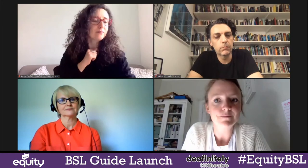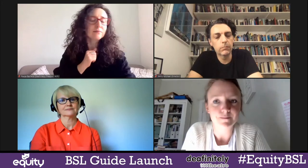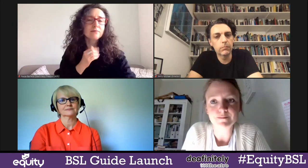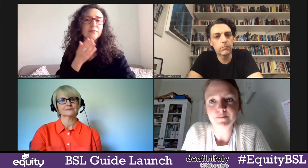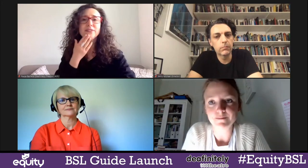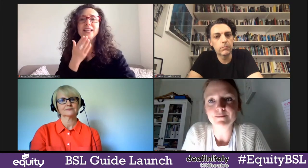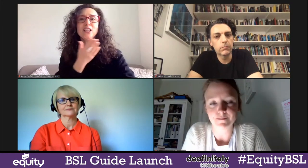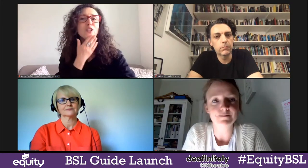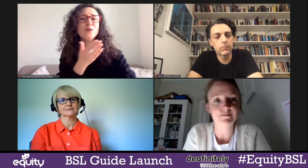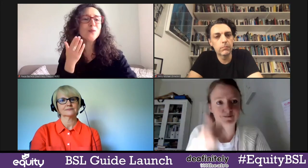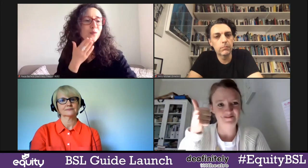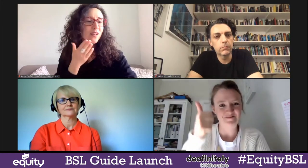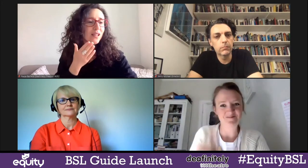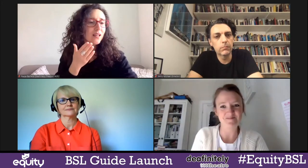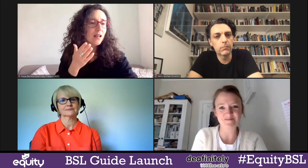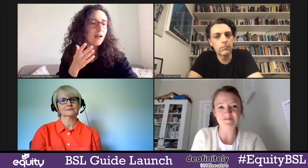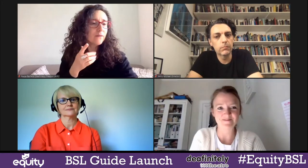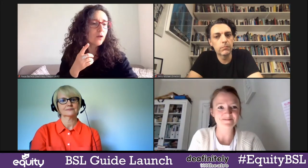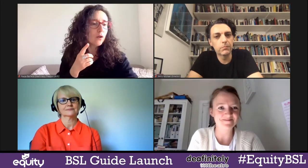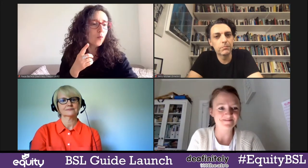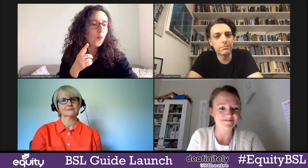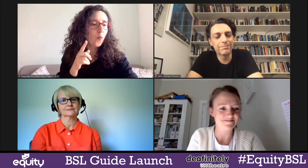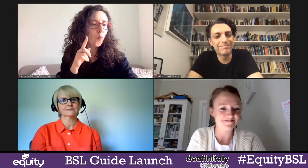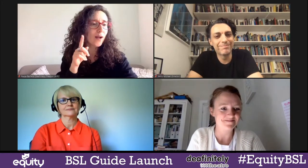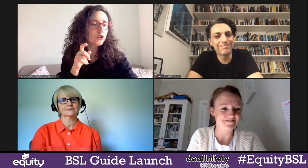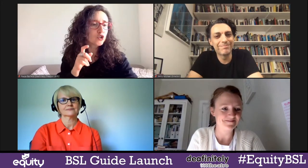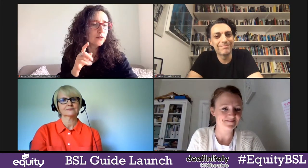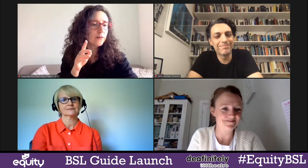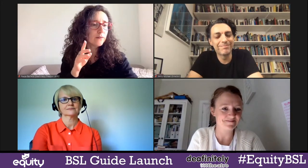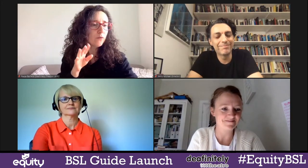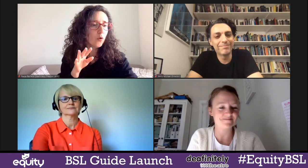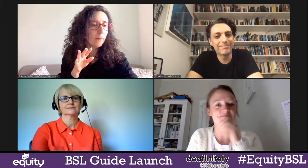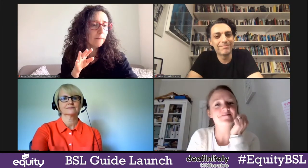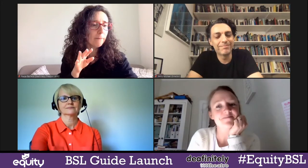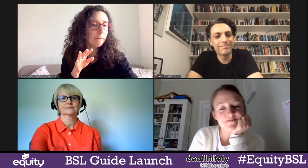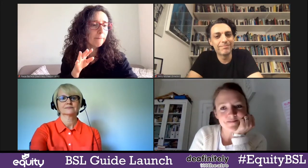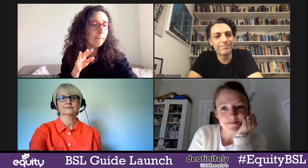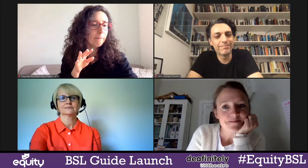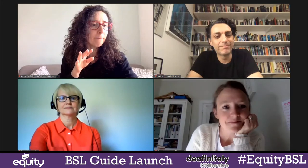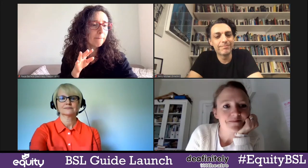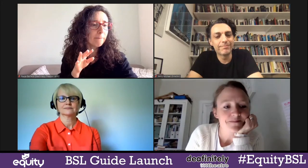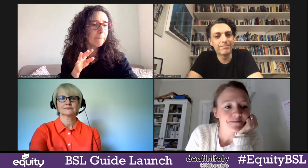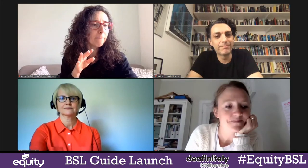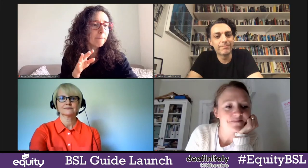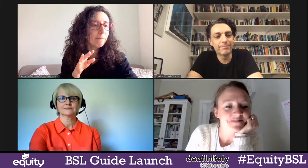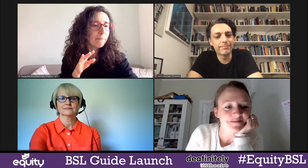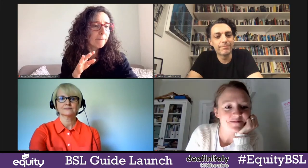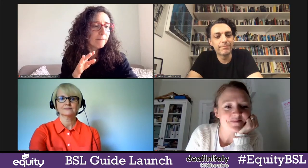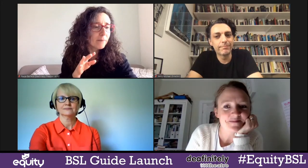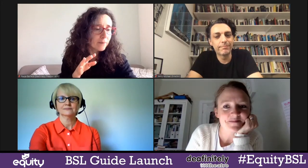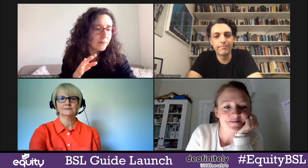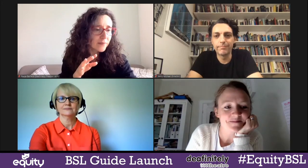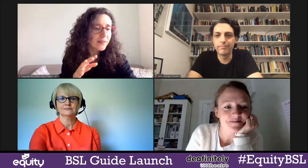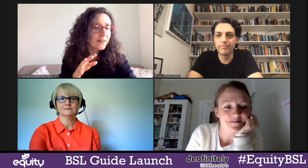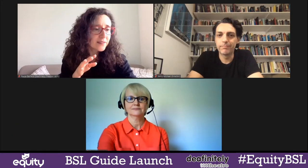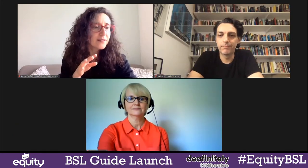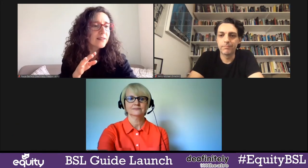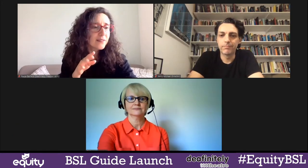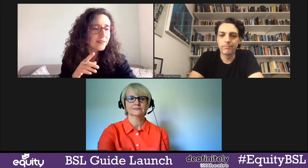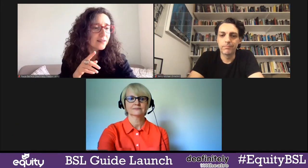the process. I think that is the good practice, and obviously that is reflected in the guide. Thank you both, Kerry and Amy, for those answers. Let me